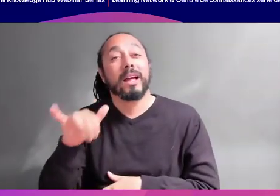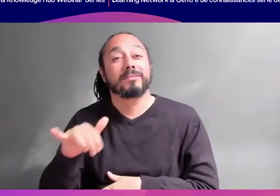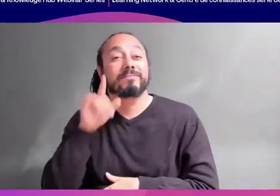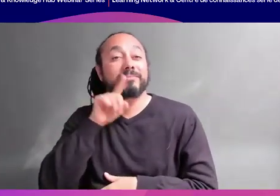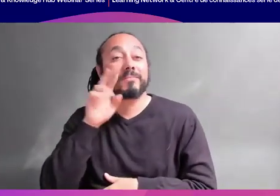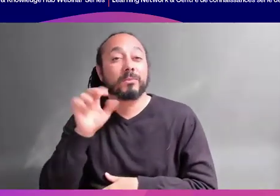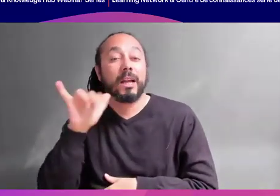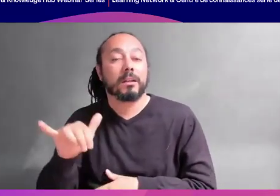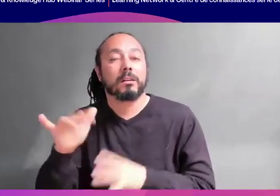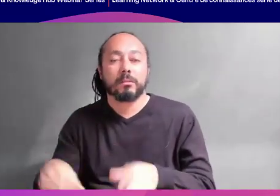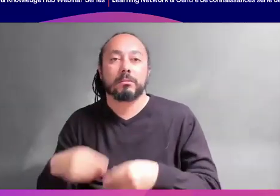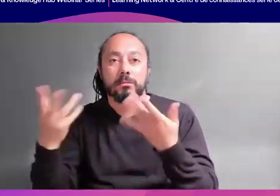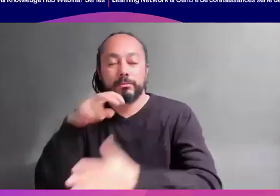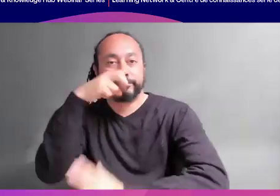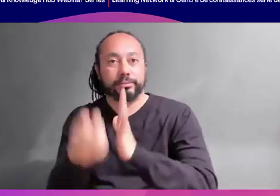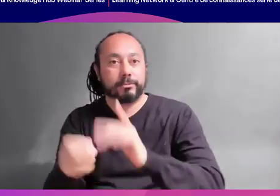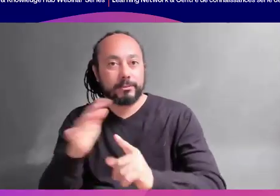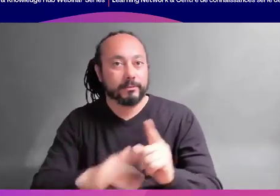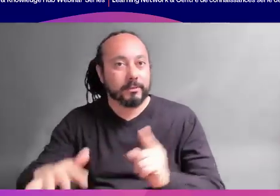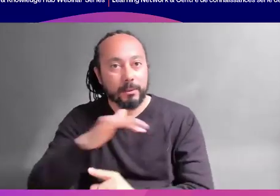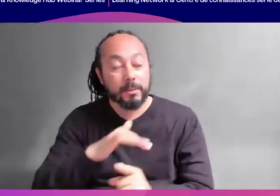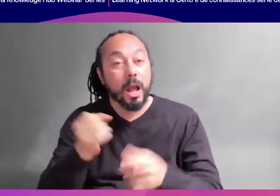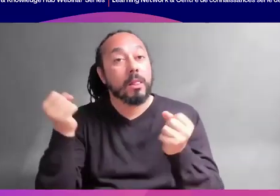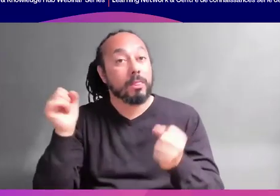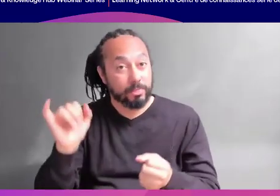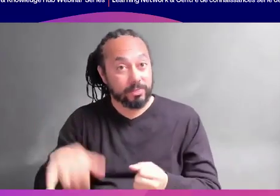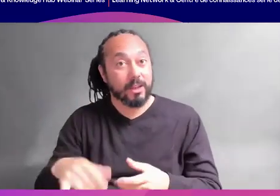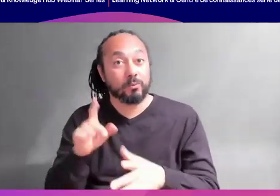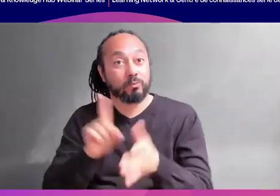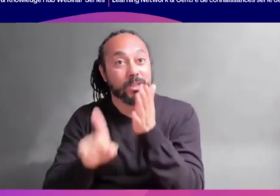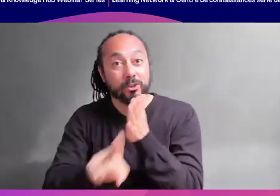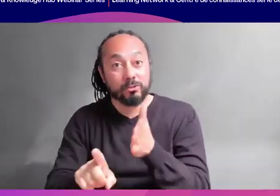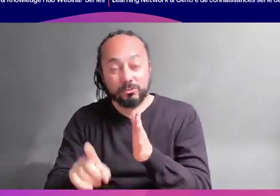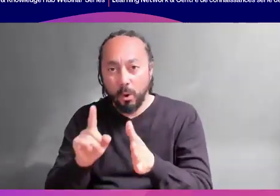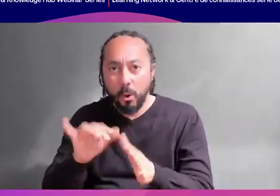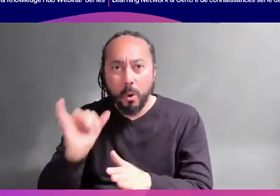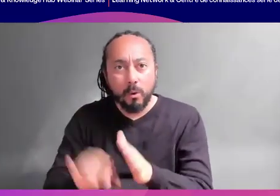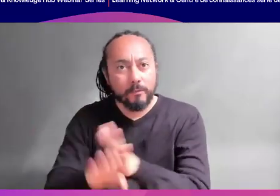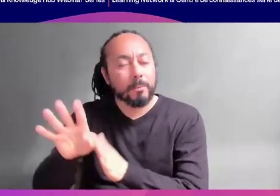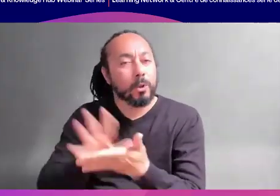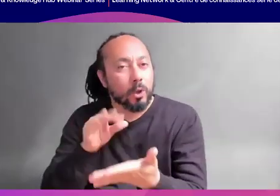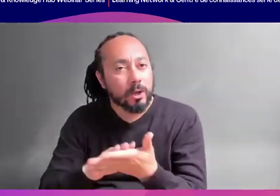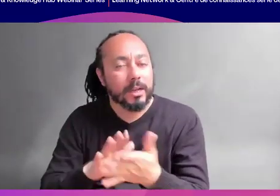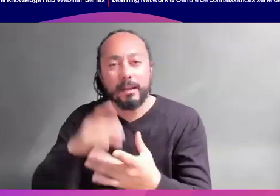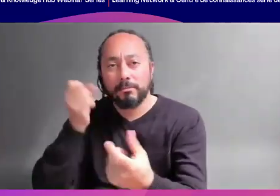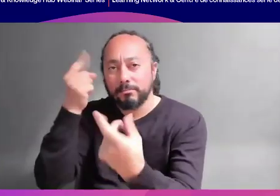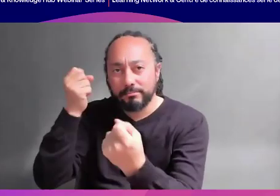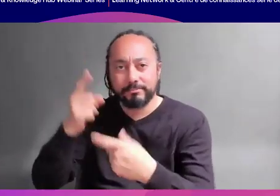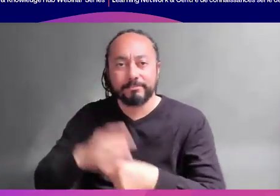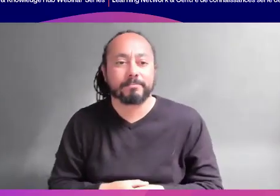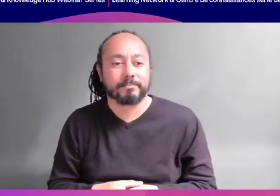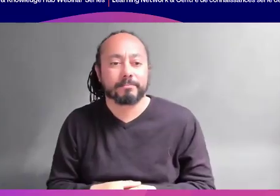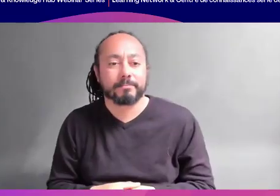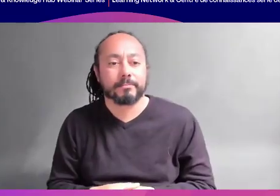skill practice, and a lot of research shows it enhances learning and builds empathy. Tech can offer parents immediate,